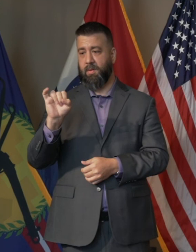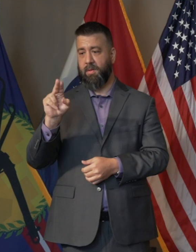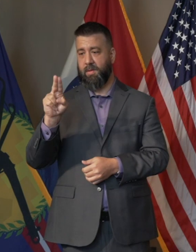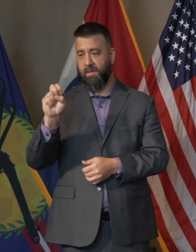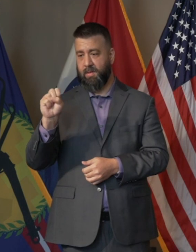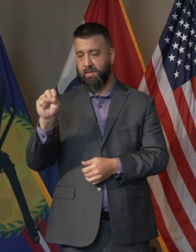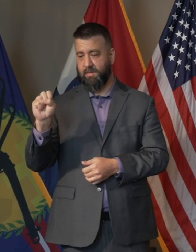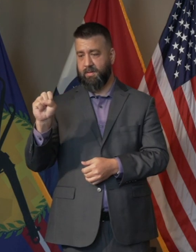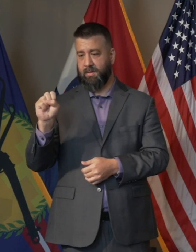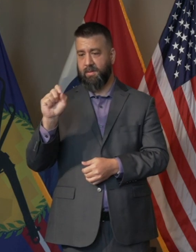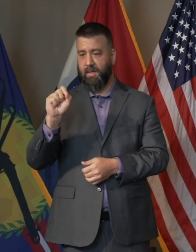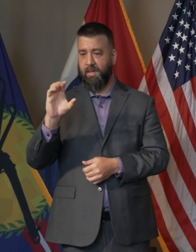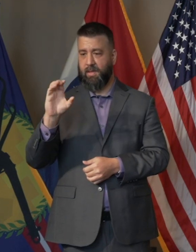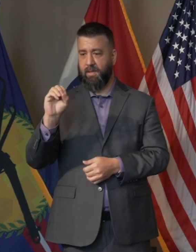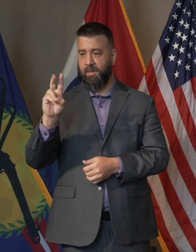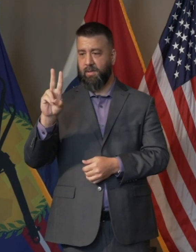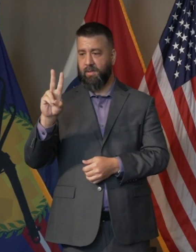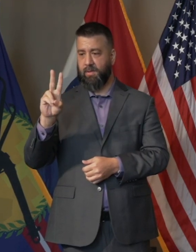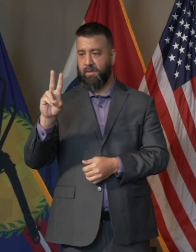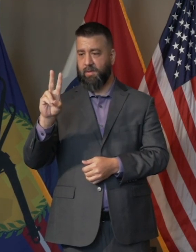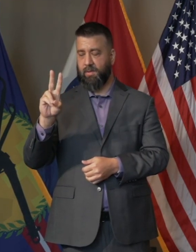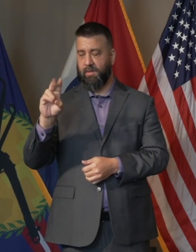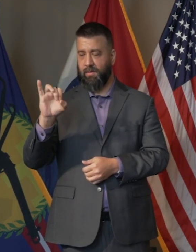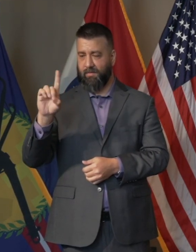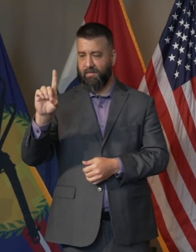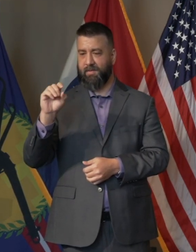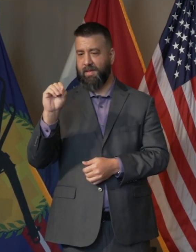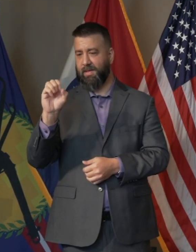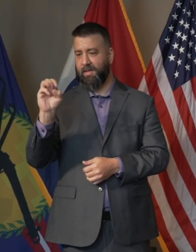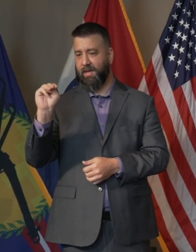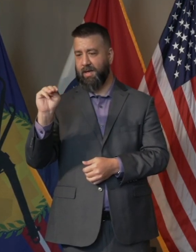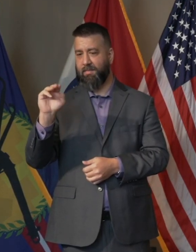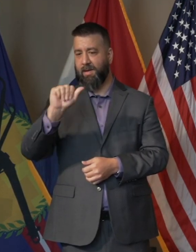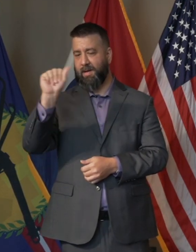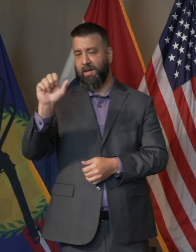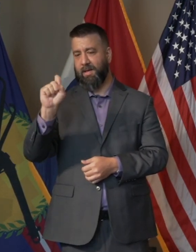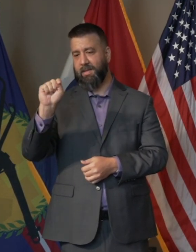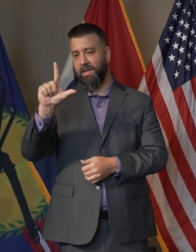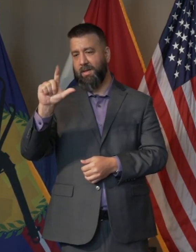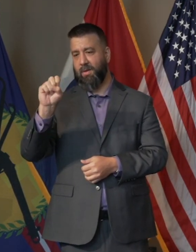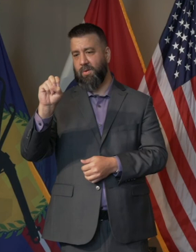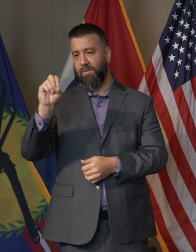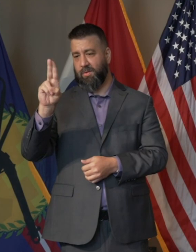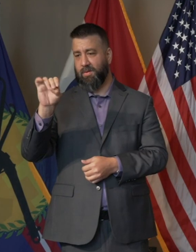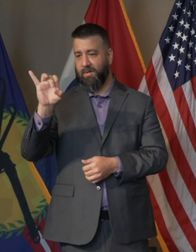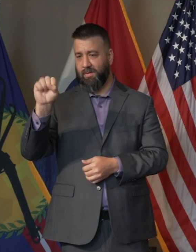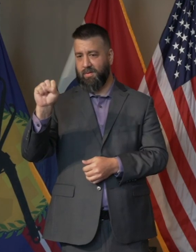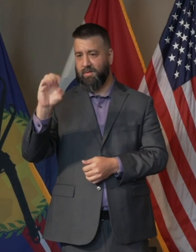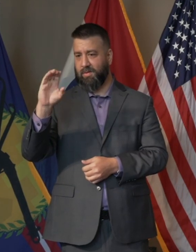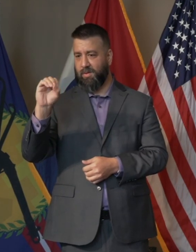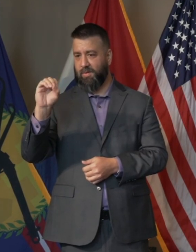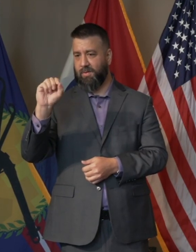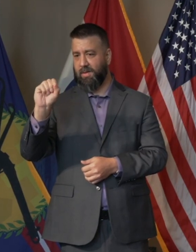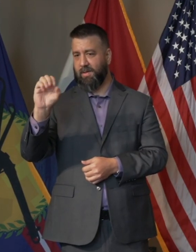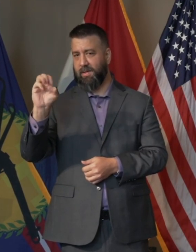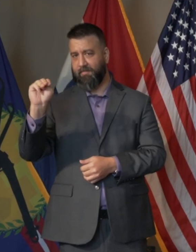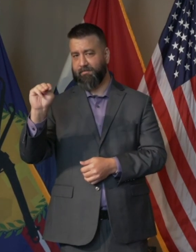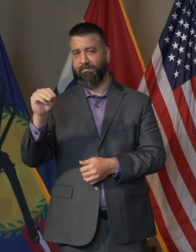business-covid@stlouisco.com. Thank you. Okay, thanks.